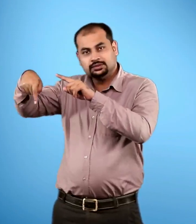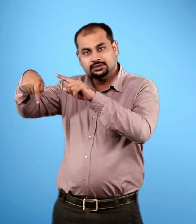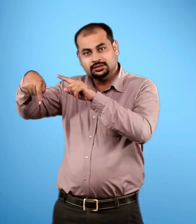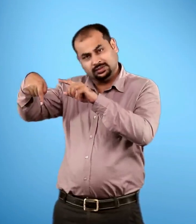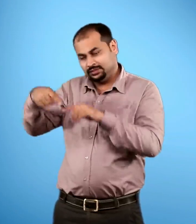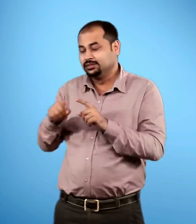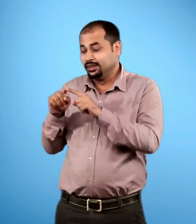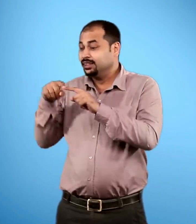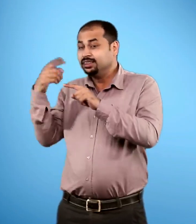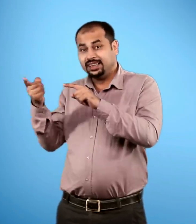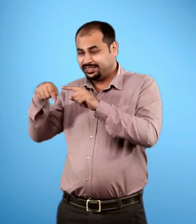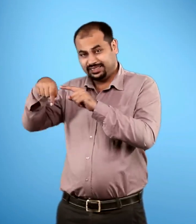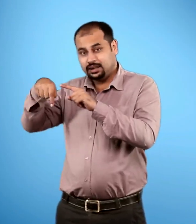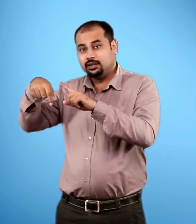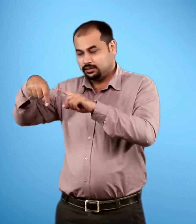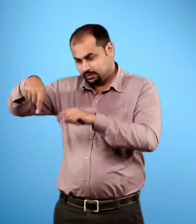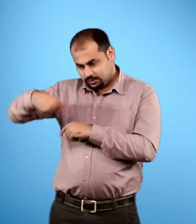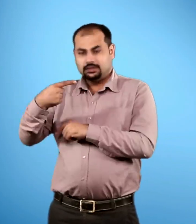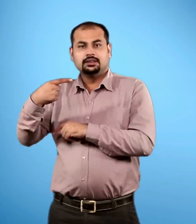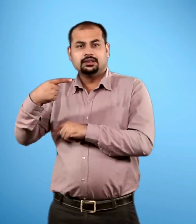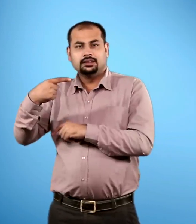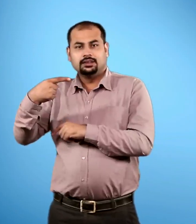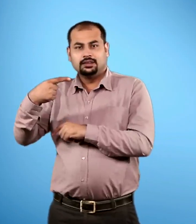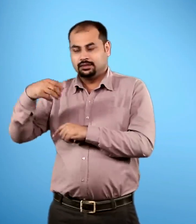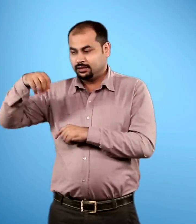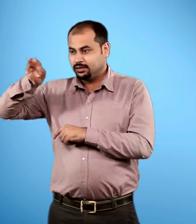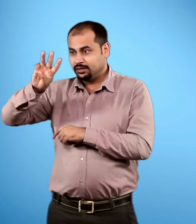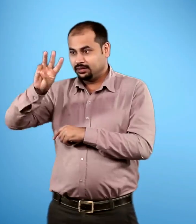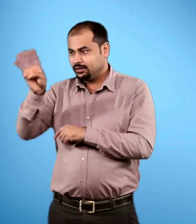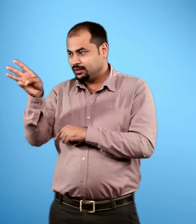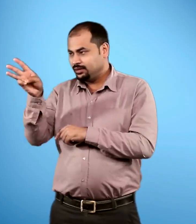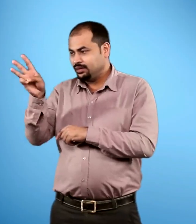indicating how this 1/4 turn repeat takes place.